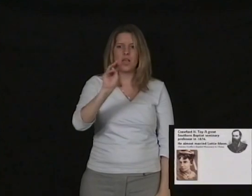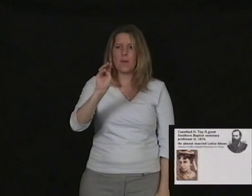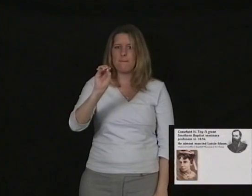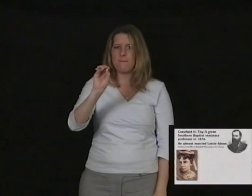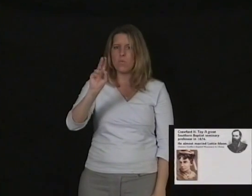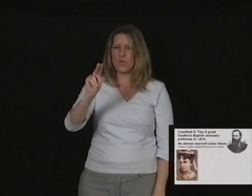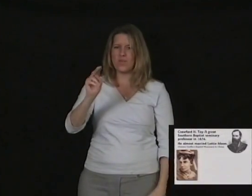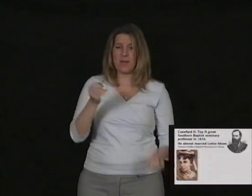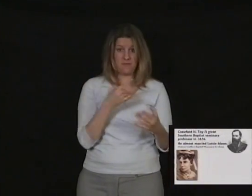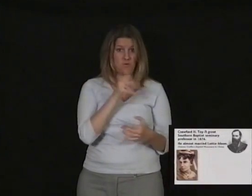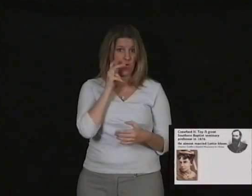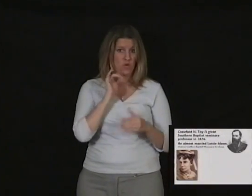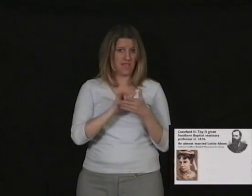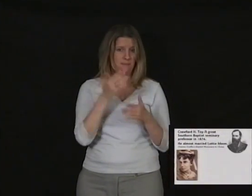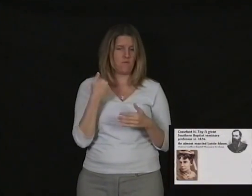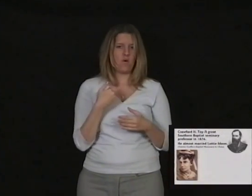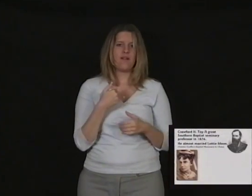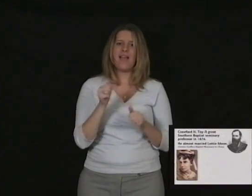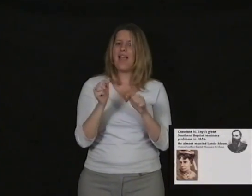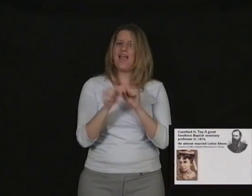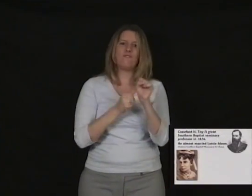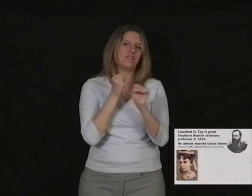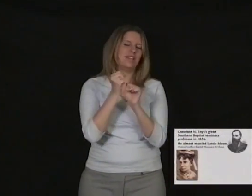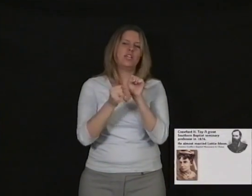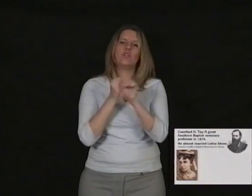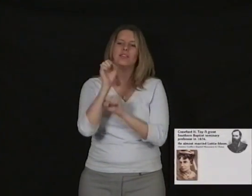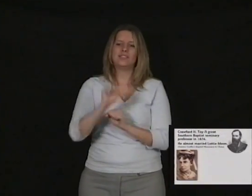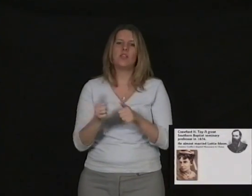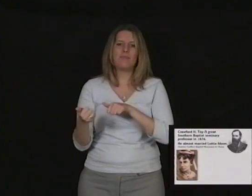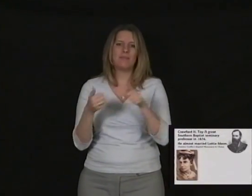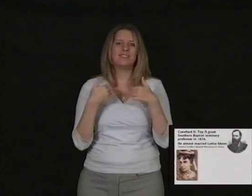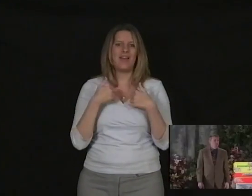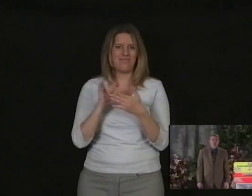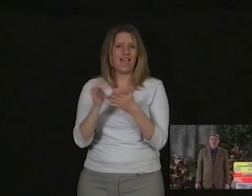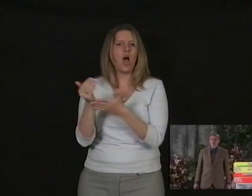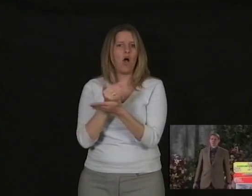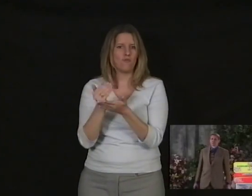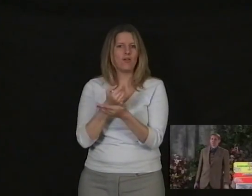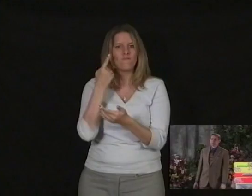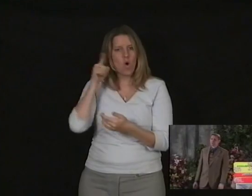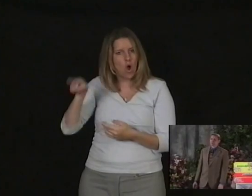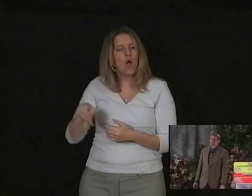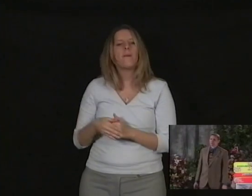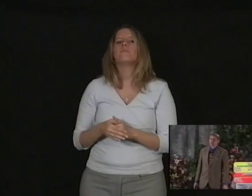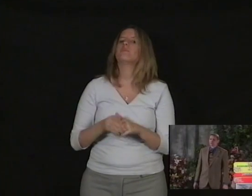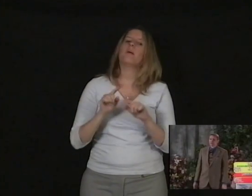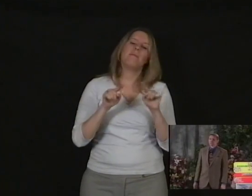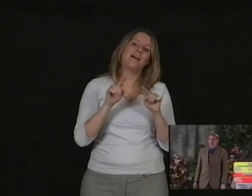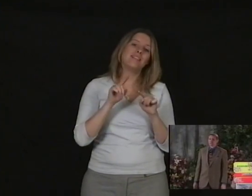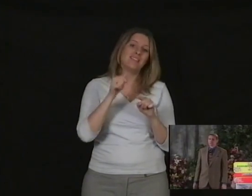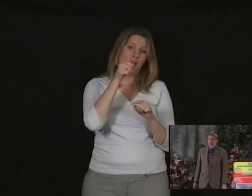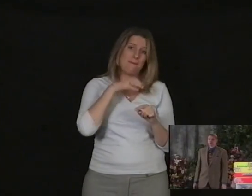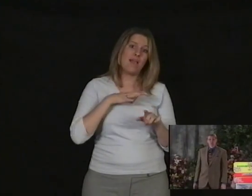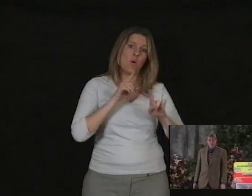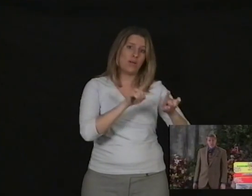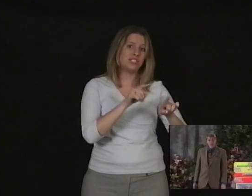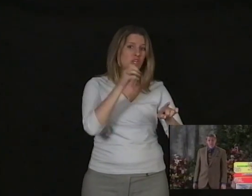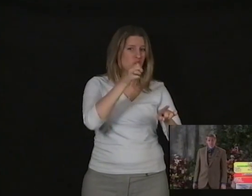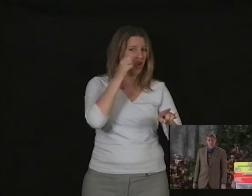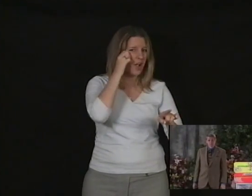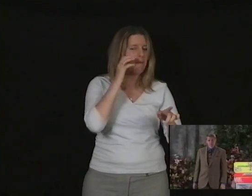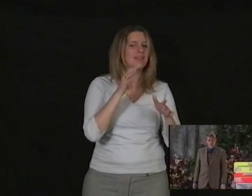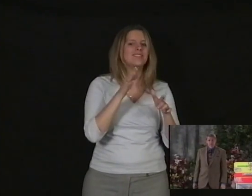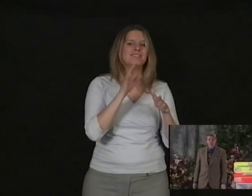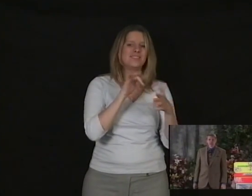ever heard of Lottie Moon before? Every year the Southern Baptists have the Lottie Moon offering. Well, Crawford went to Europe and studied